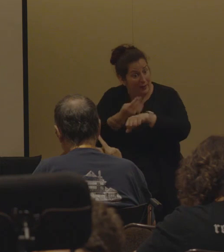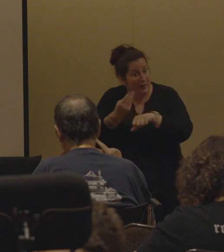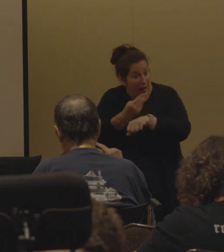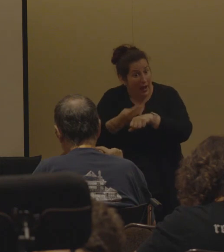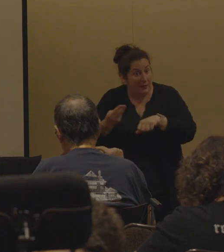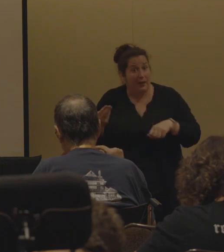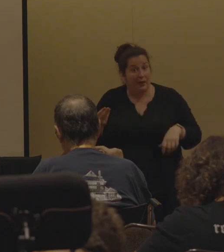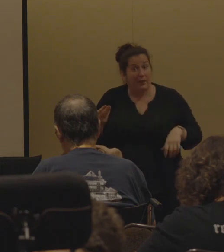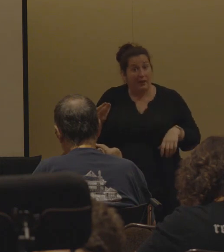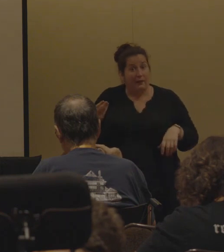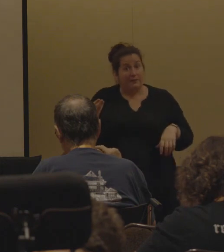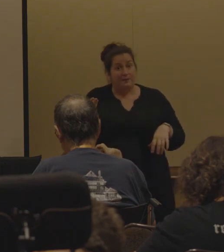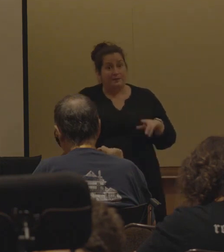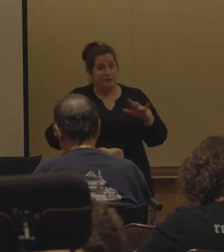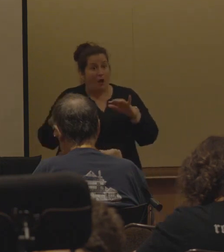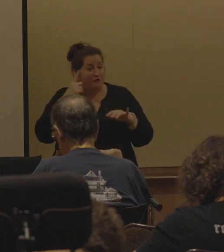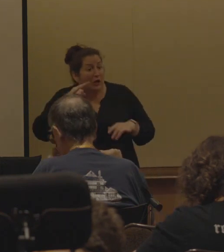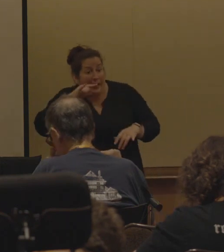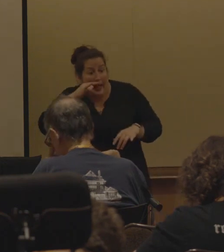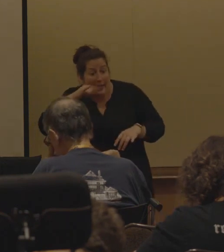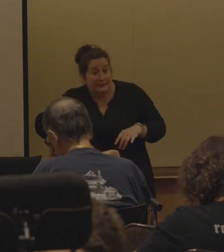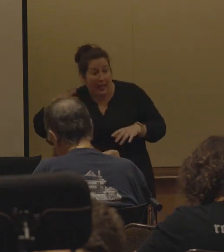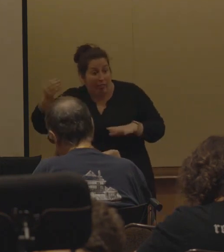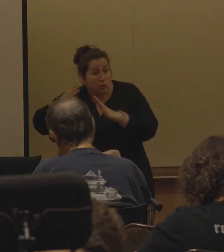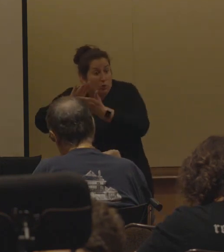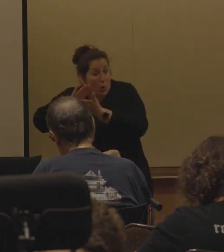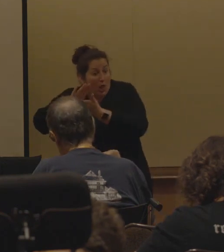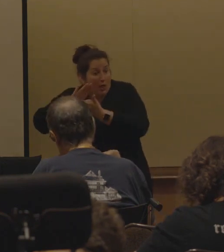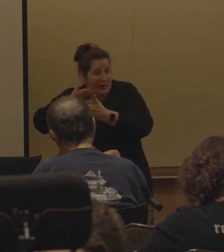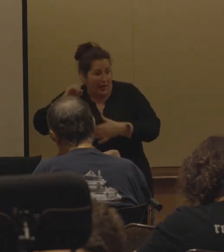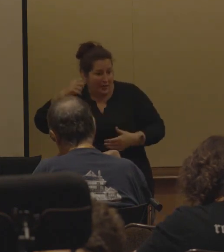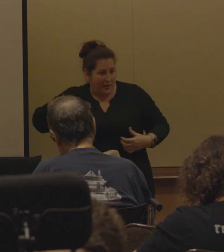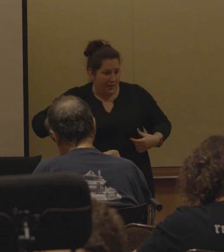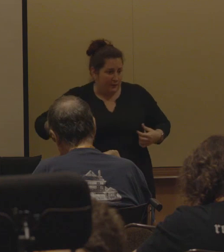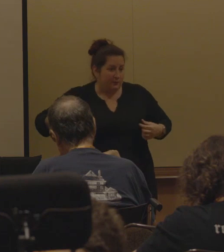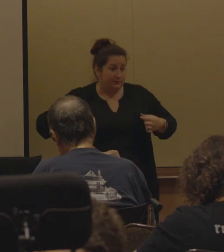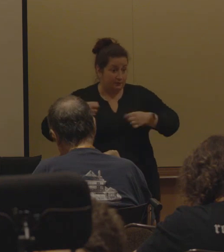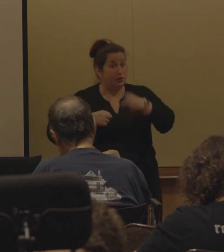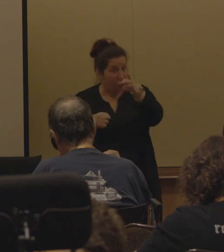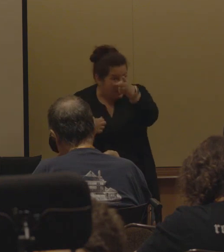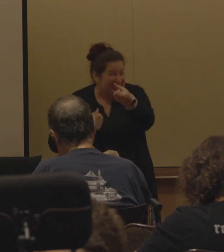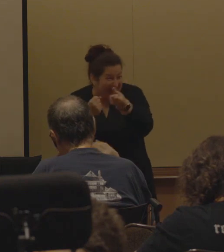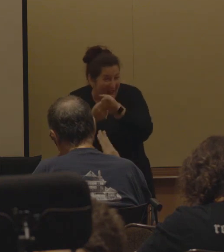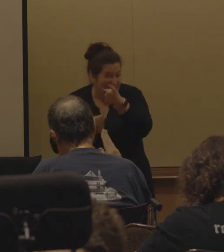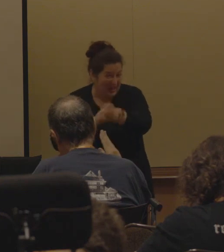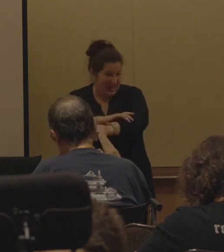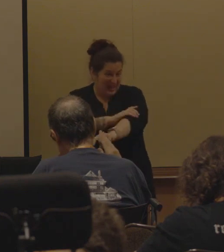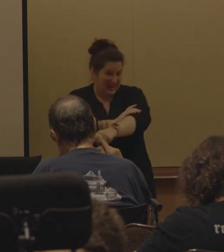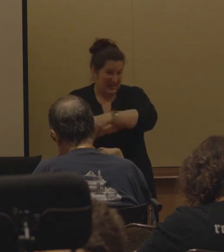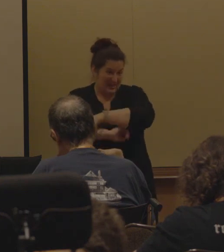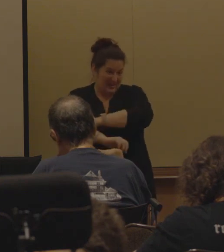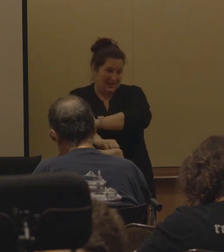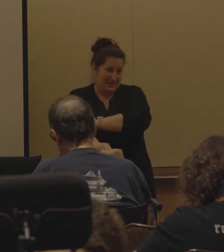during current time, for the kids that I had in the school, and they have IEPs. But with VR, it's so If you